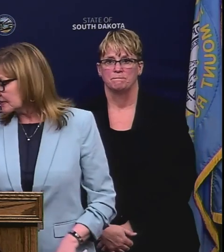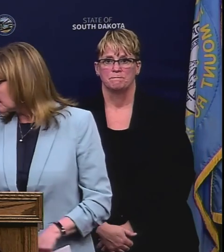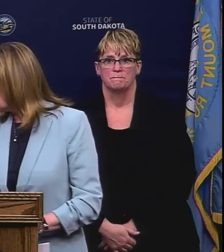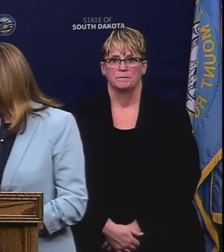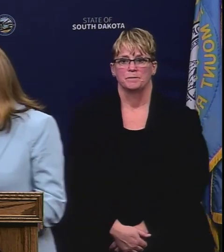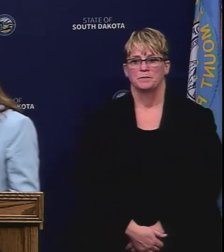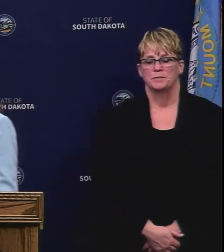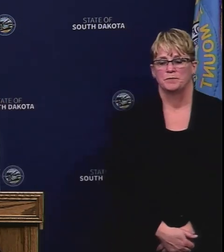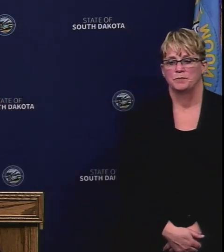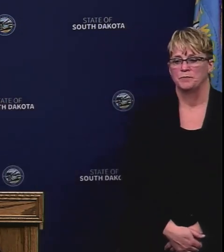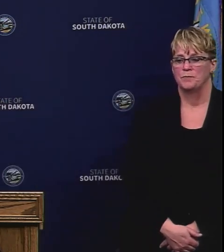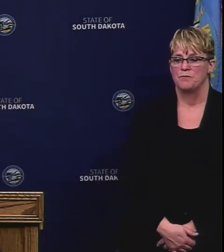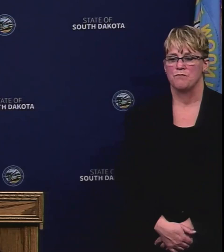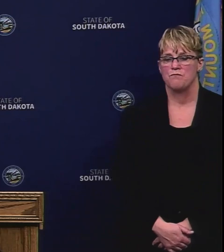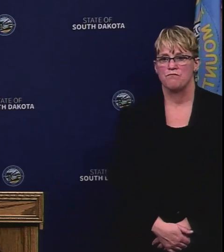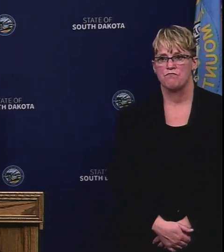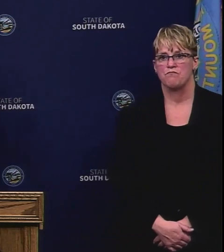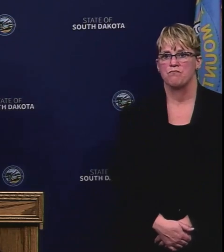Thank you.